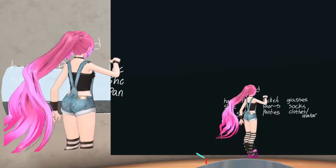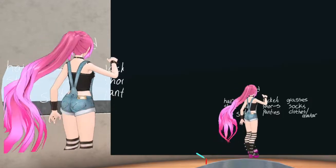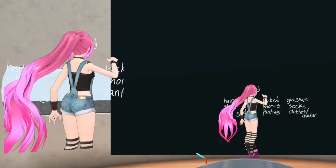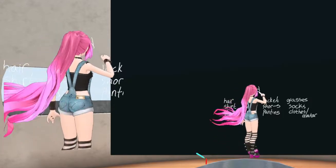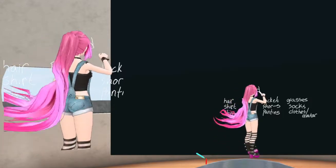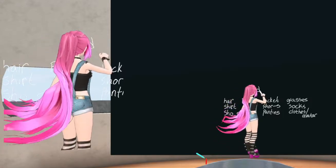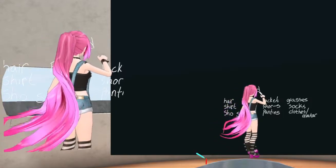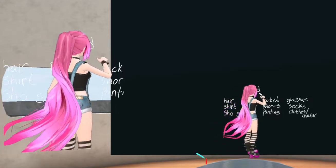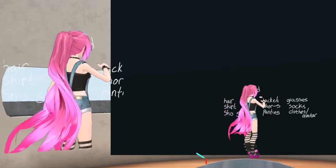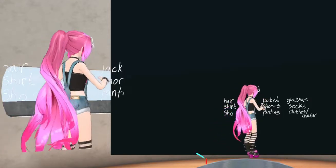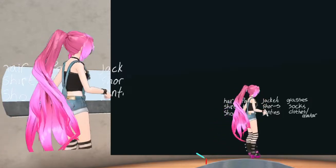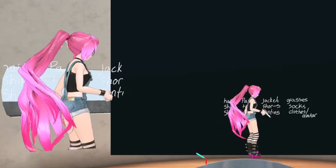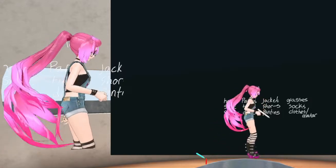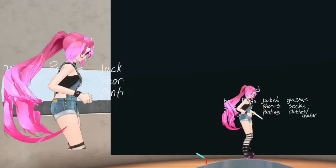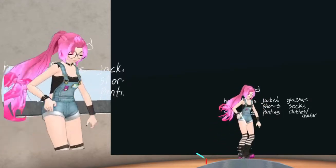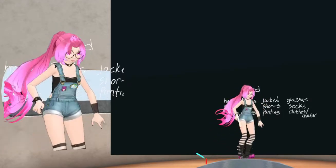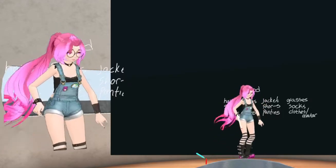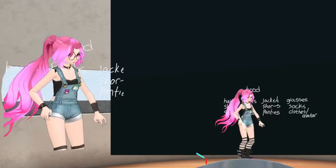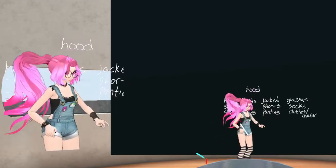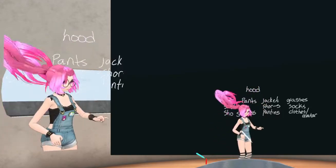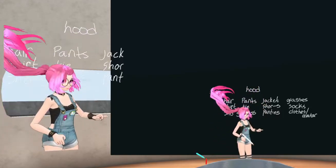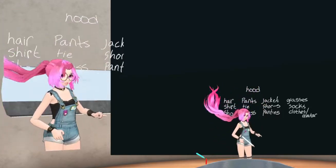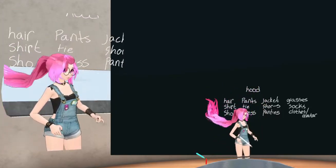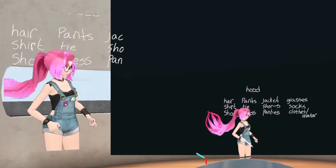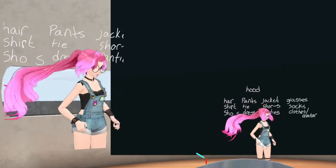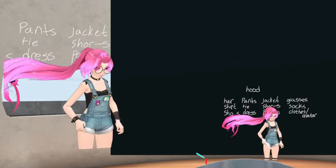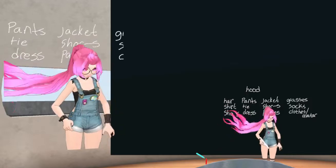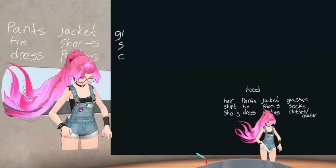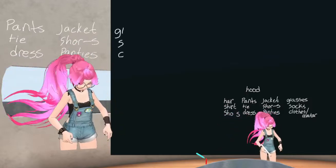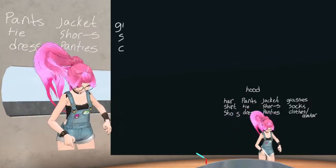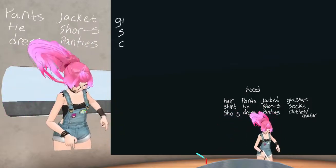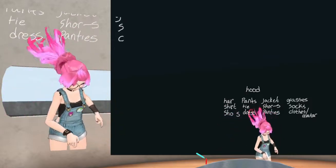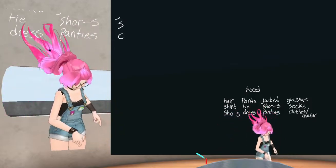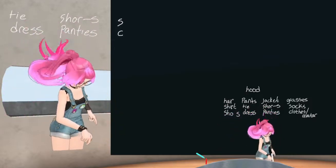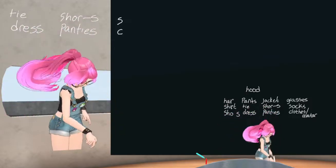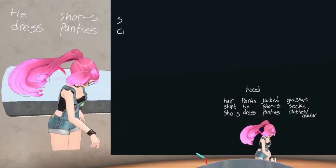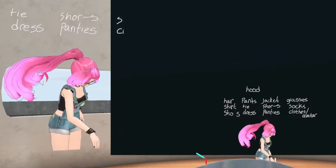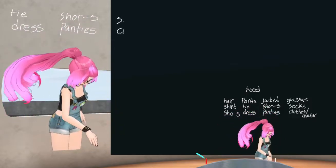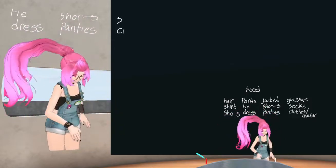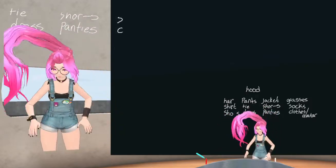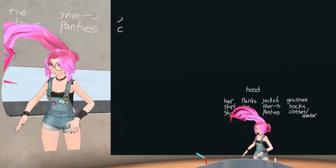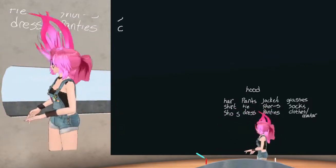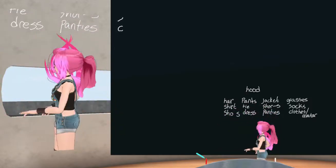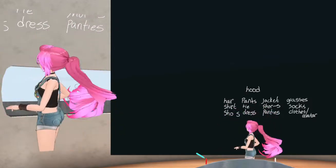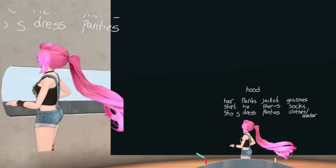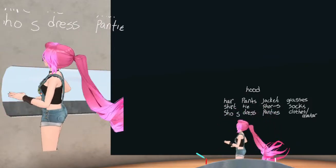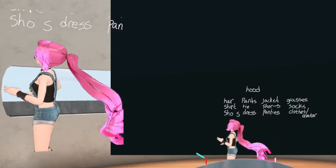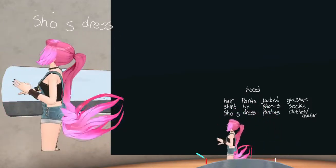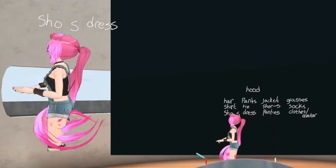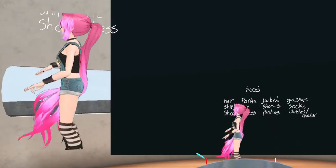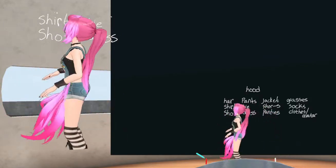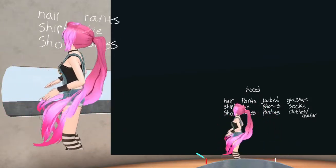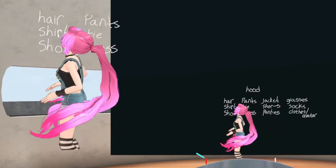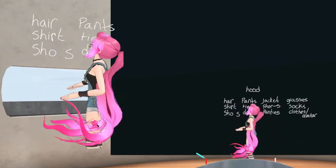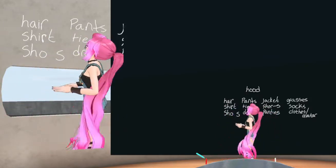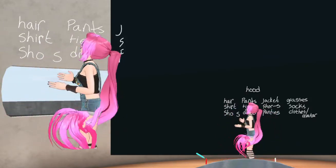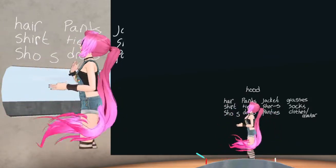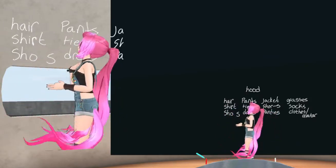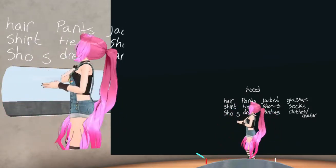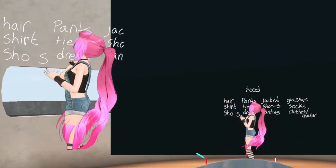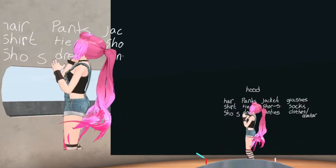for whatever you said. There is a sign for hood, though. Oh, yeah. You could say hood for that. I've never heard that word in my